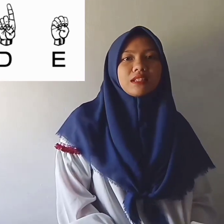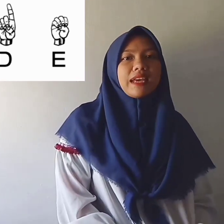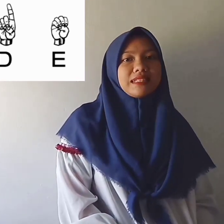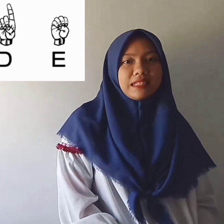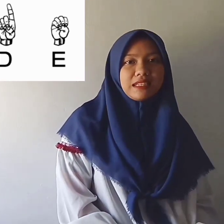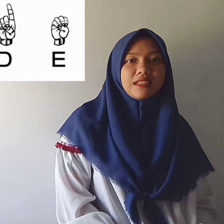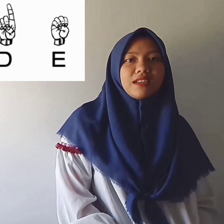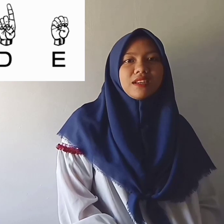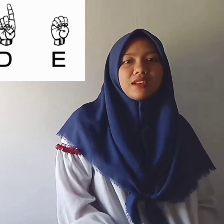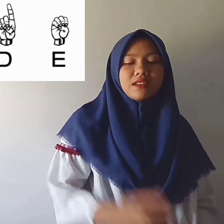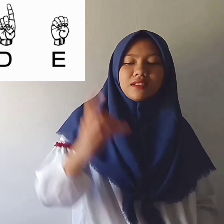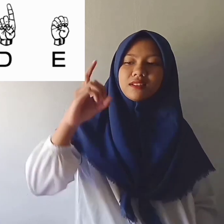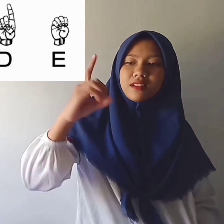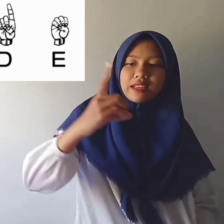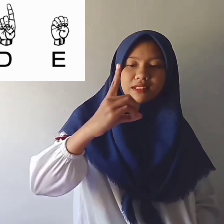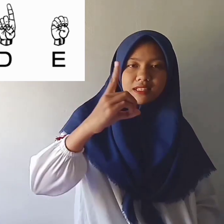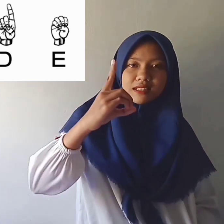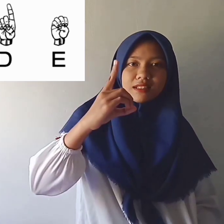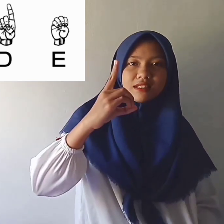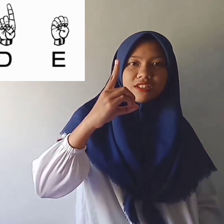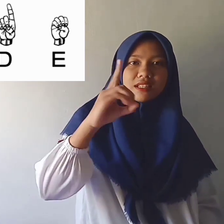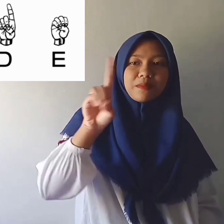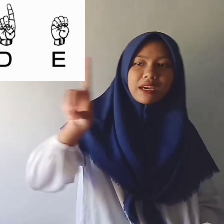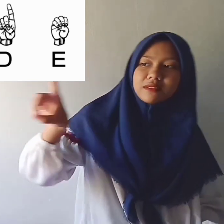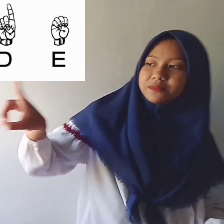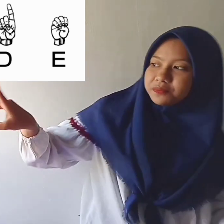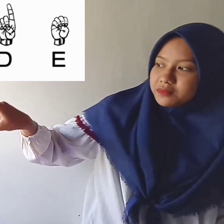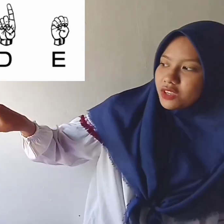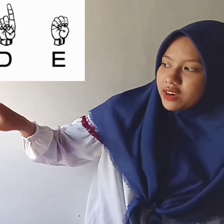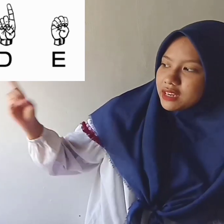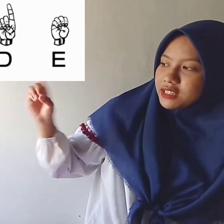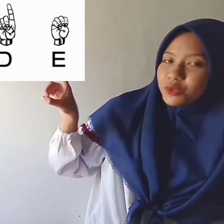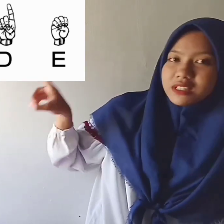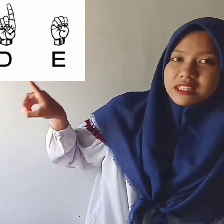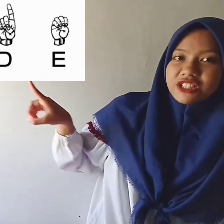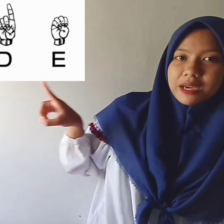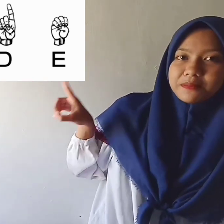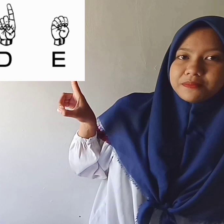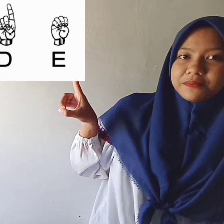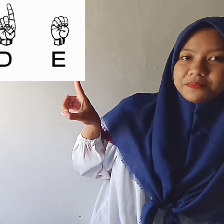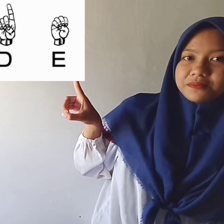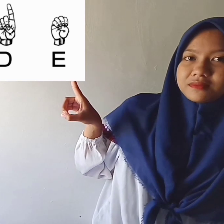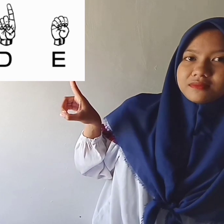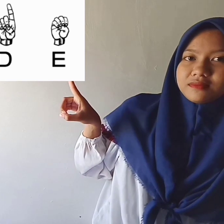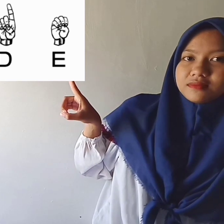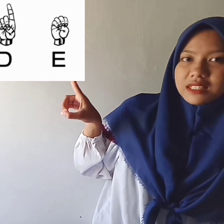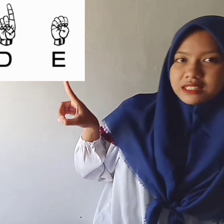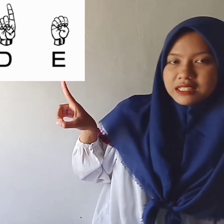like C, like this. Just make your hand into D shape. This D.